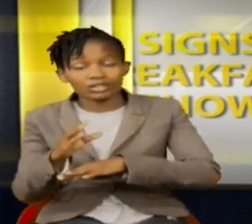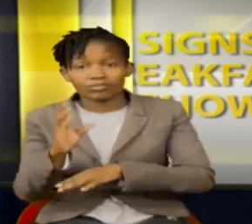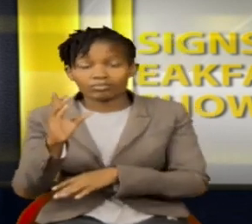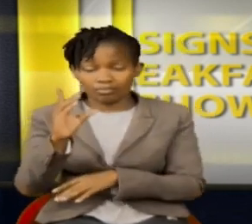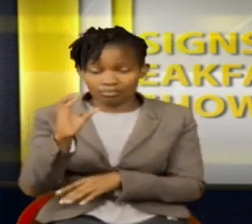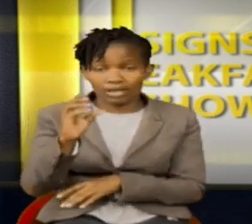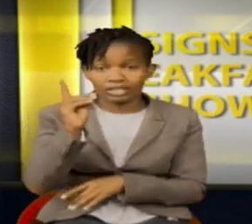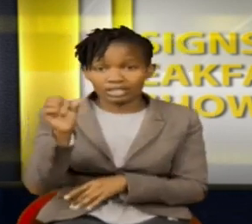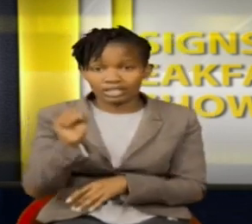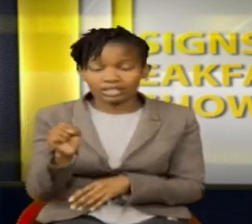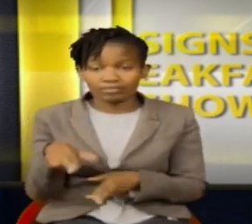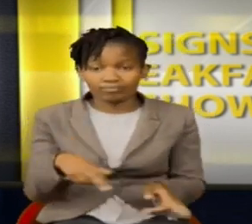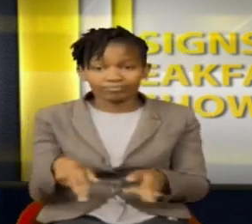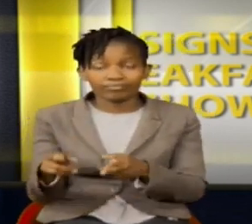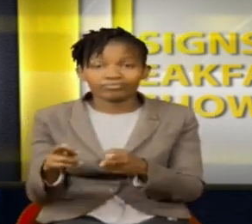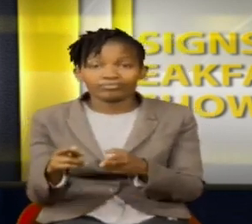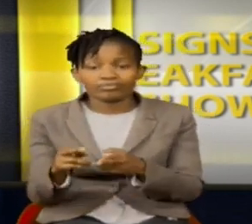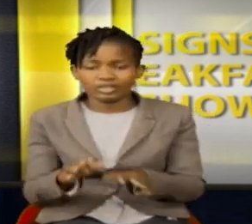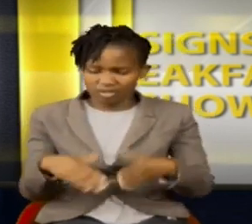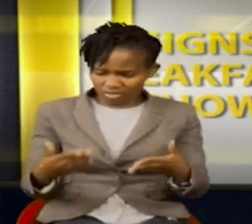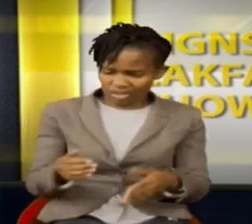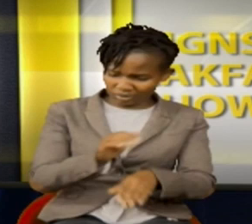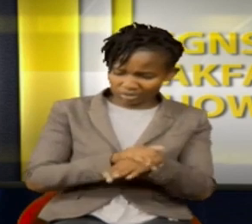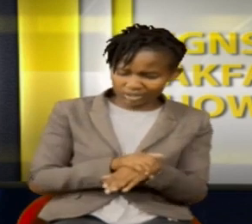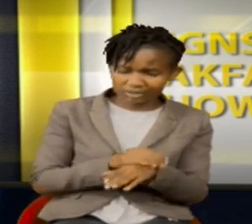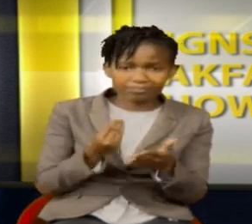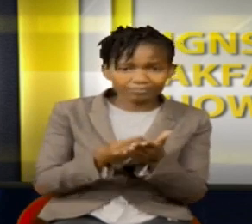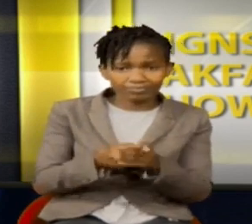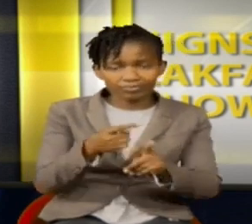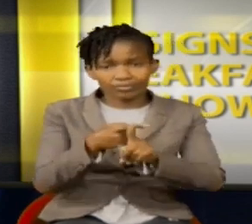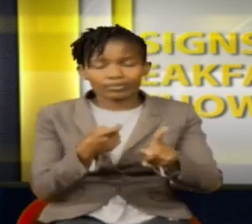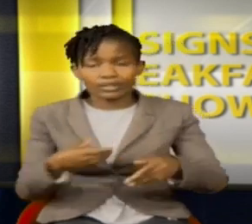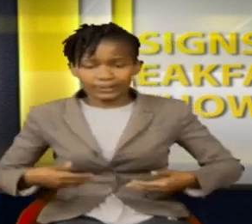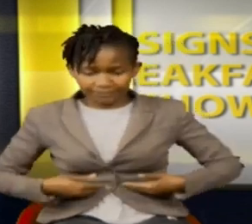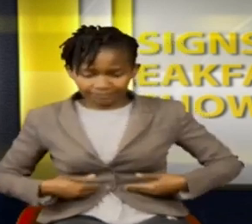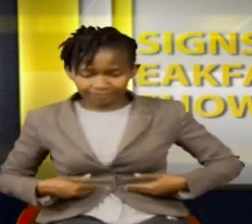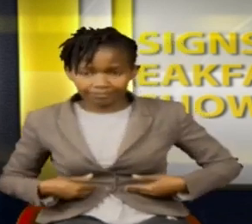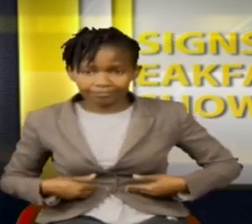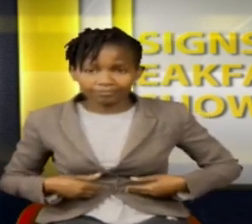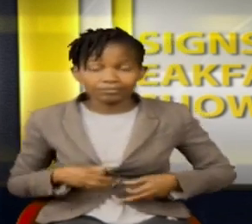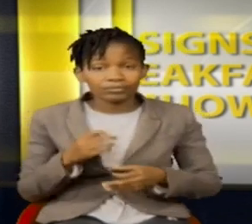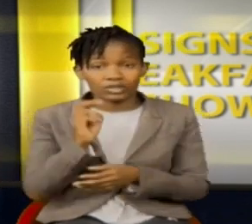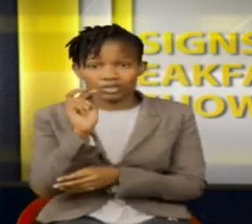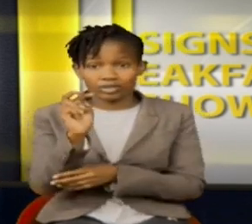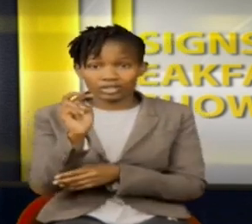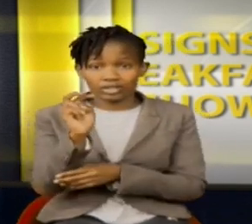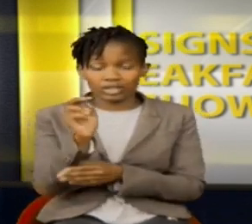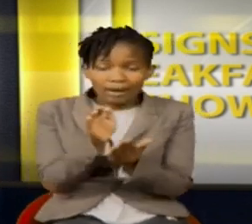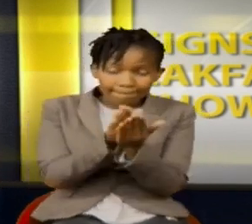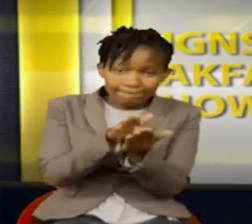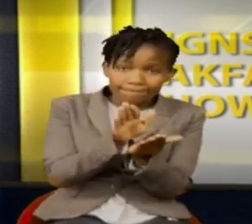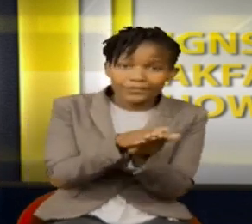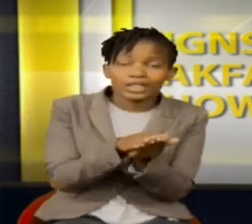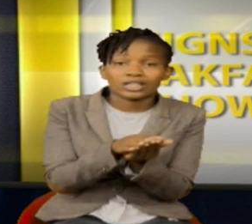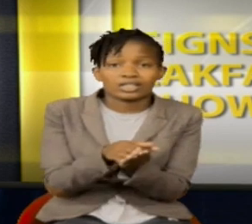you know, funding from, say, a youth organization and stuff? Or a bank. A bank. Say, bank could not give you a credit without collateral. You don't have a